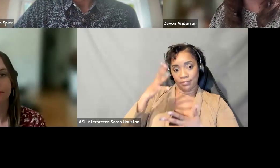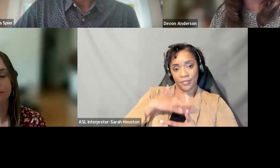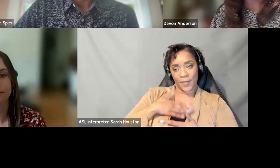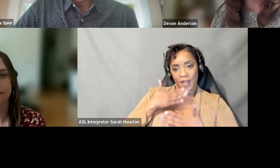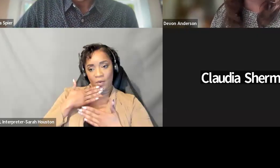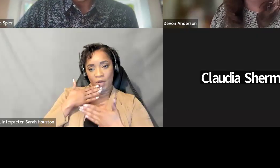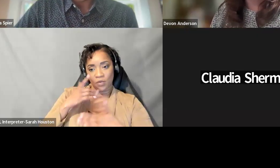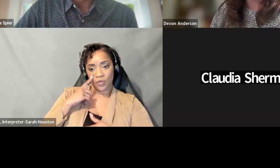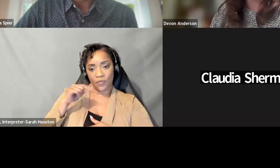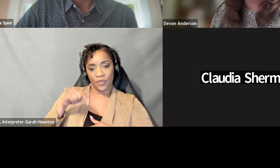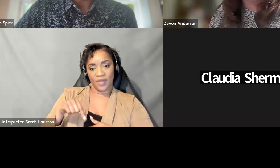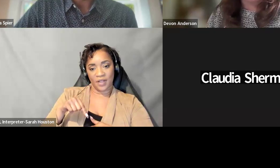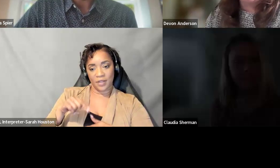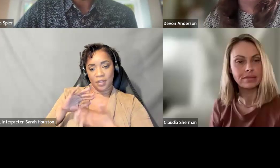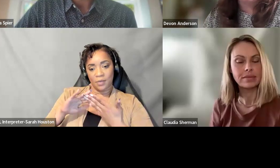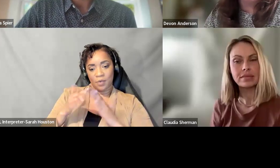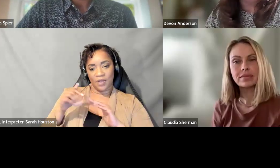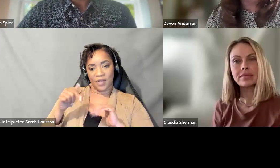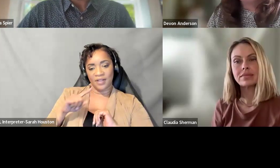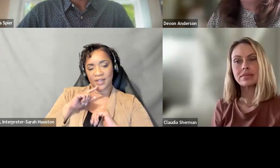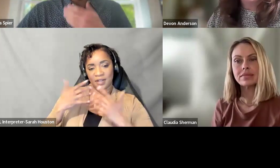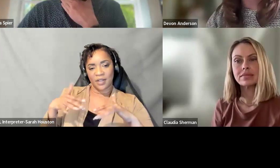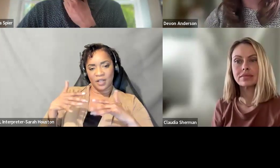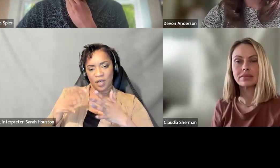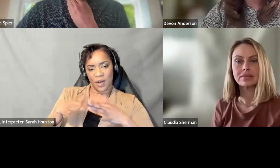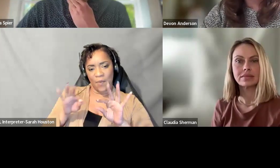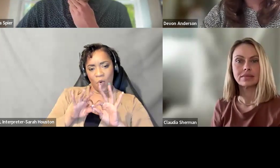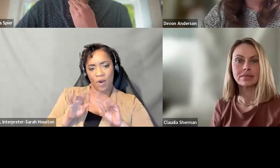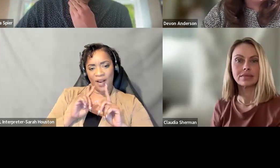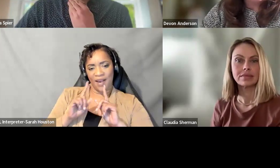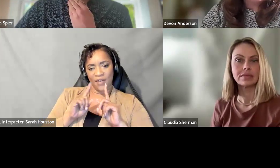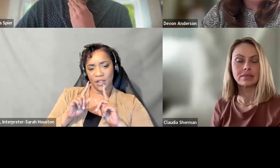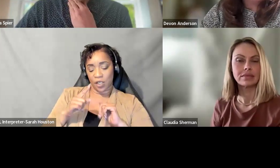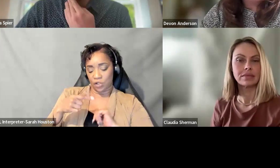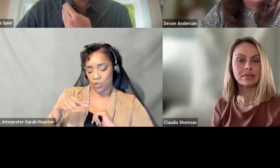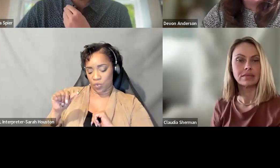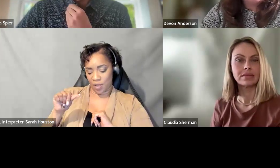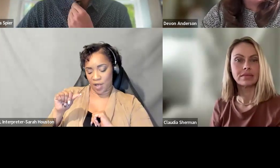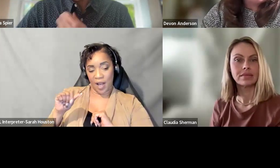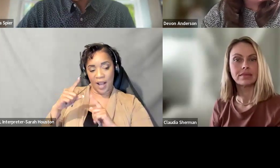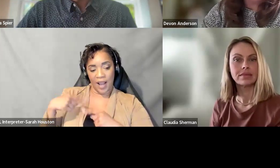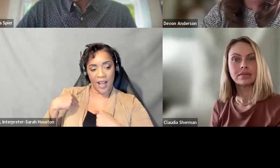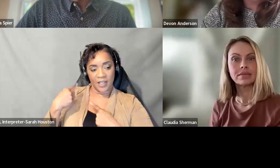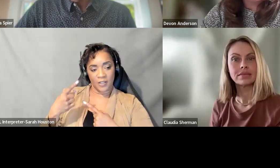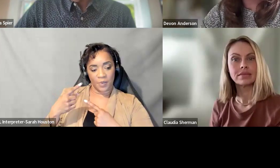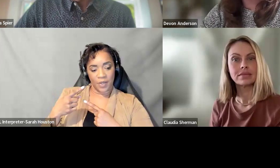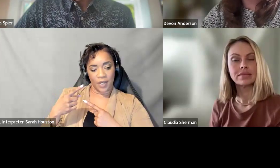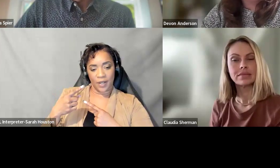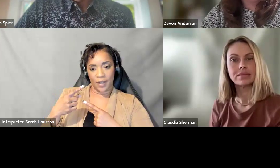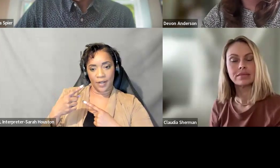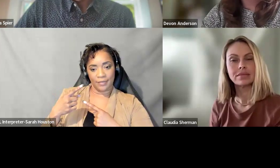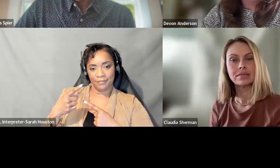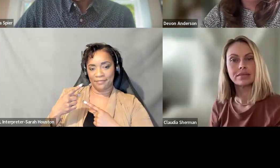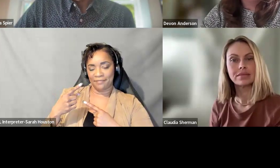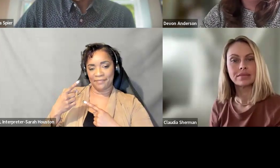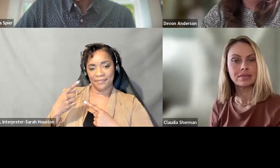this community. This is such an important conversation. The Q&A has been going off